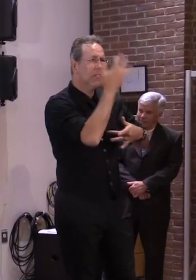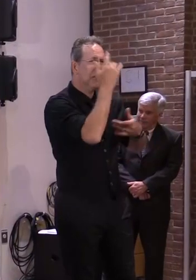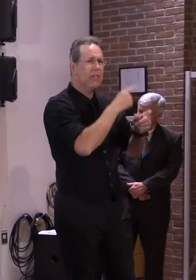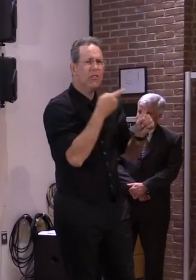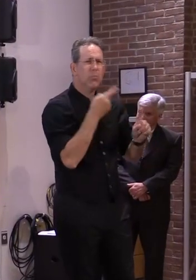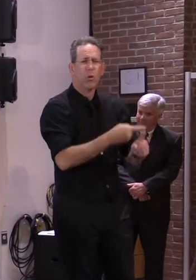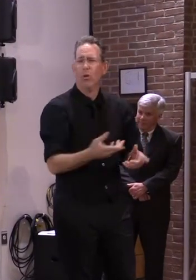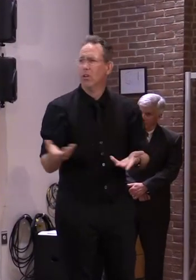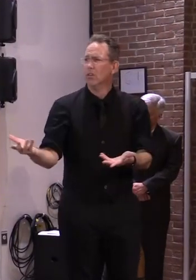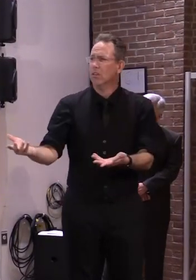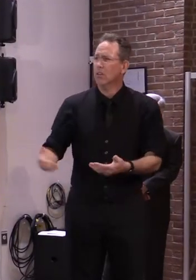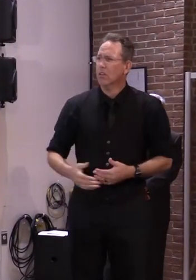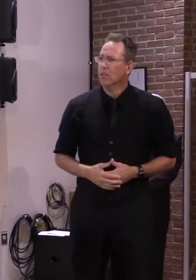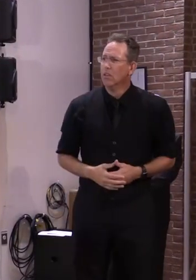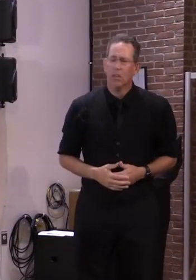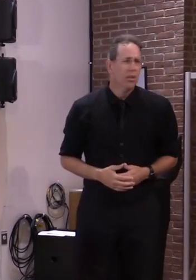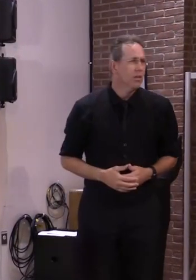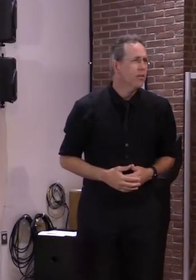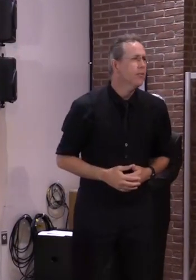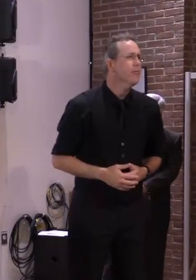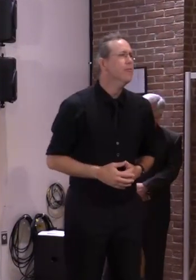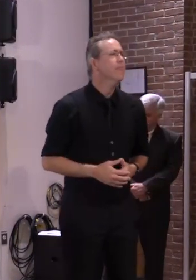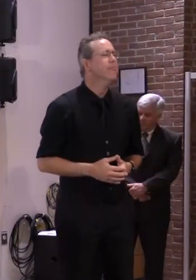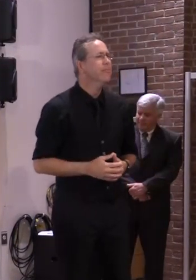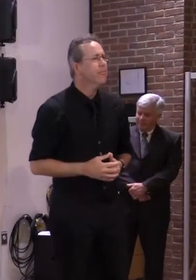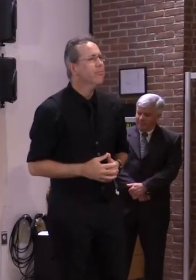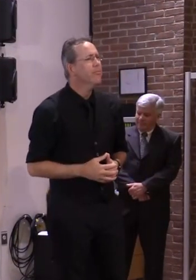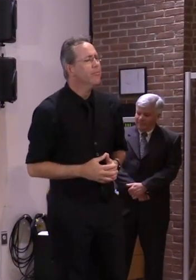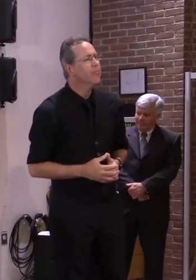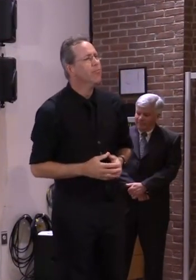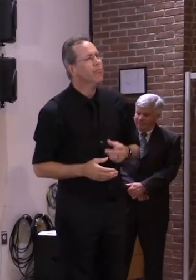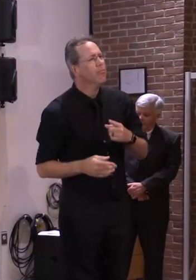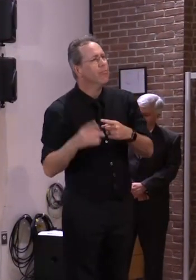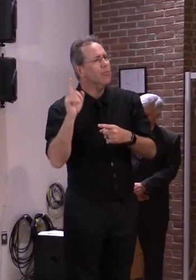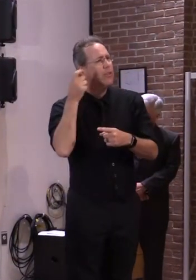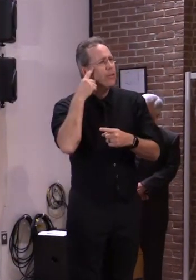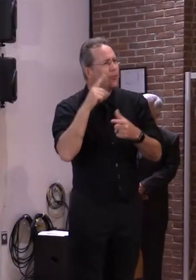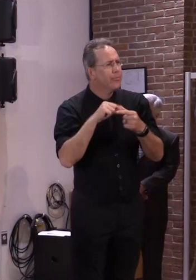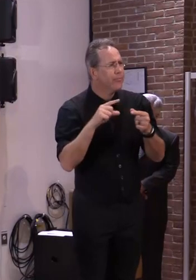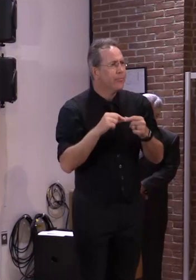Again, I don't have any inside knowledge at all, and it's probably a